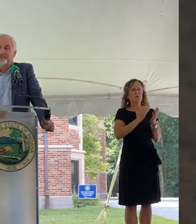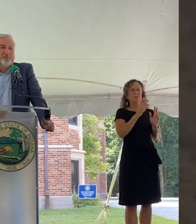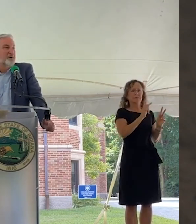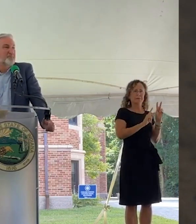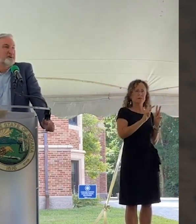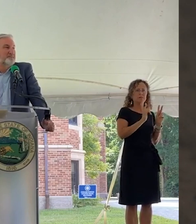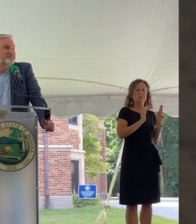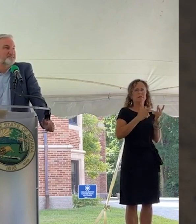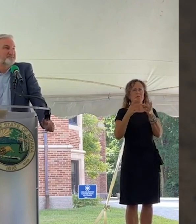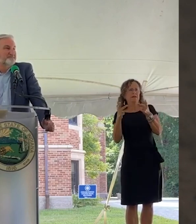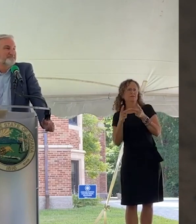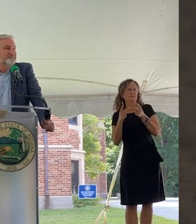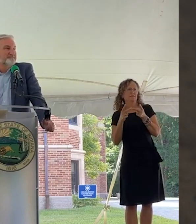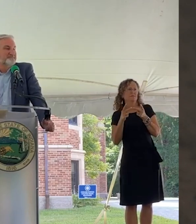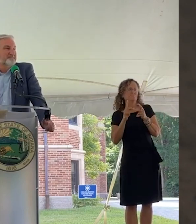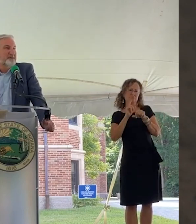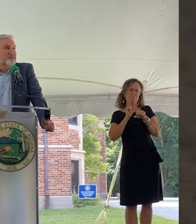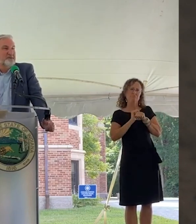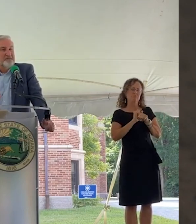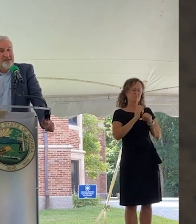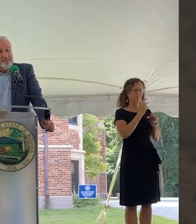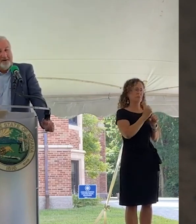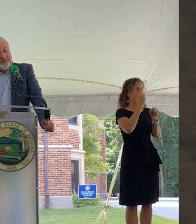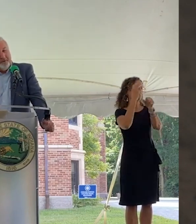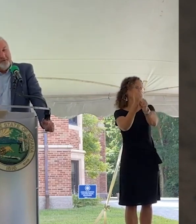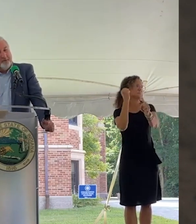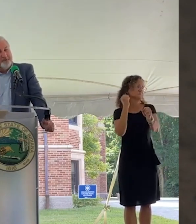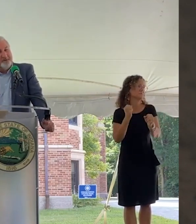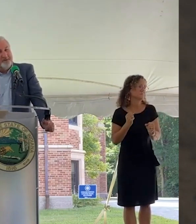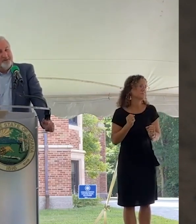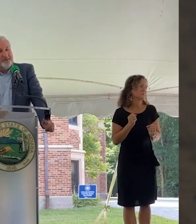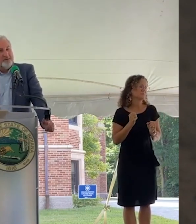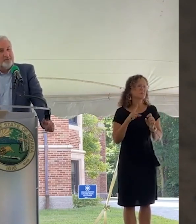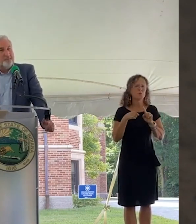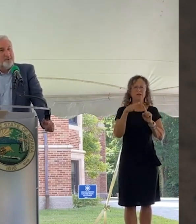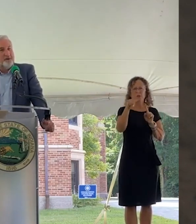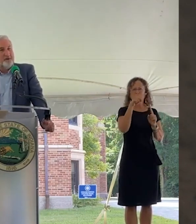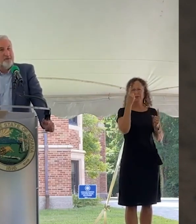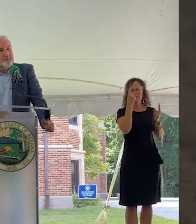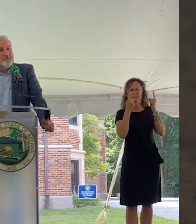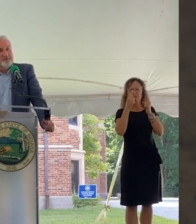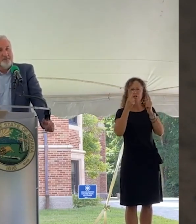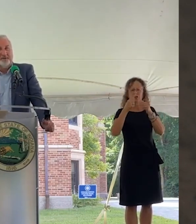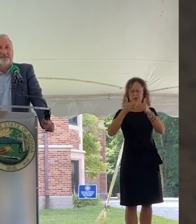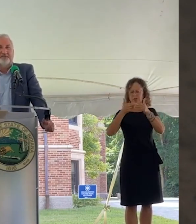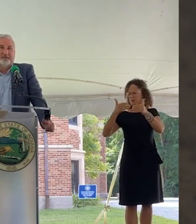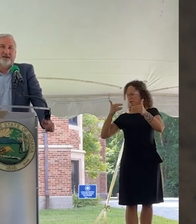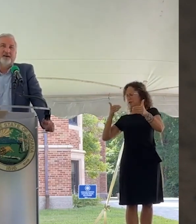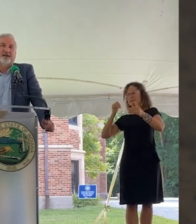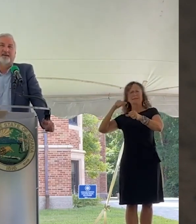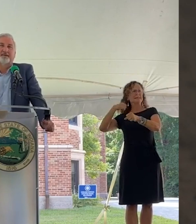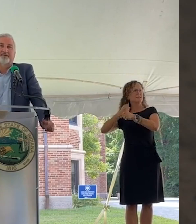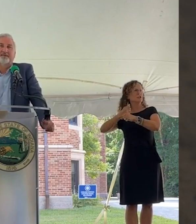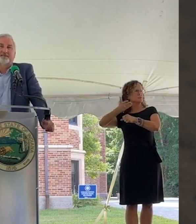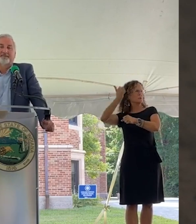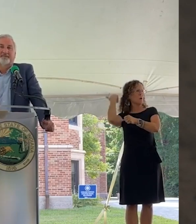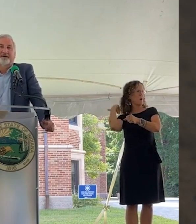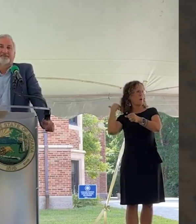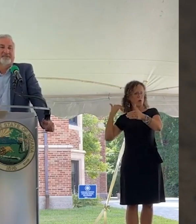is win-win. And when you think about where we were 10 years ago and where we are, what we're doing